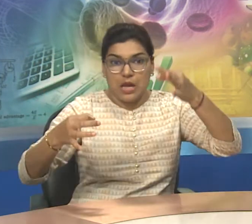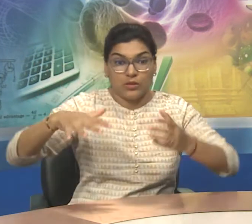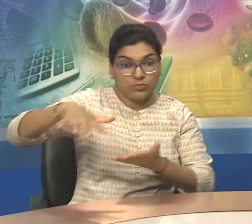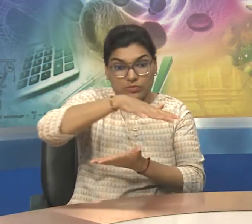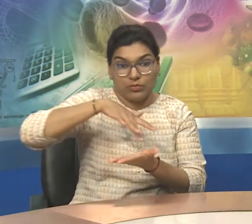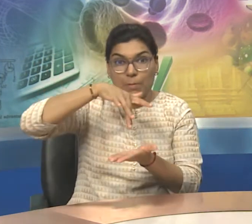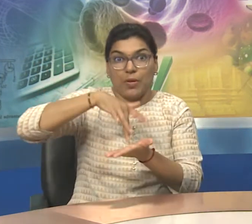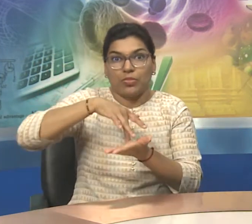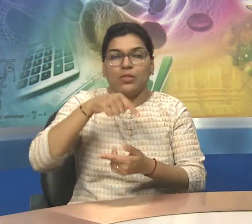matters.